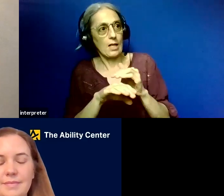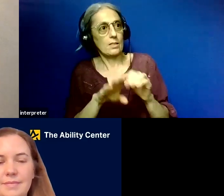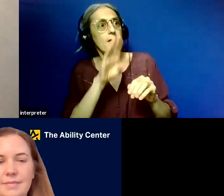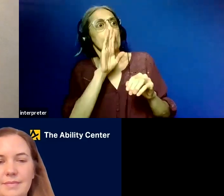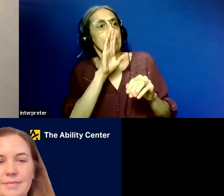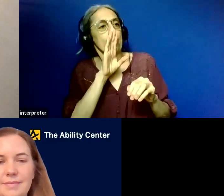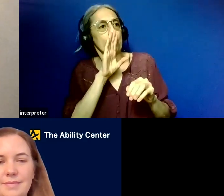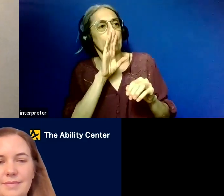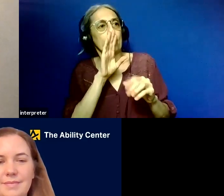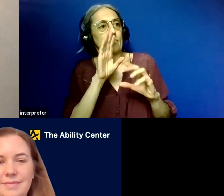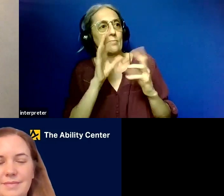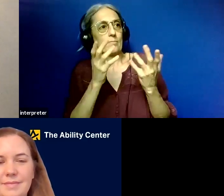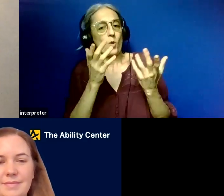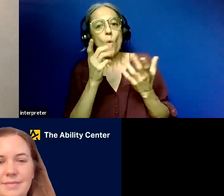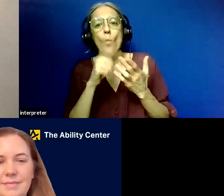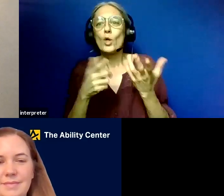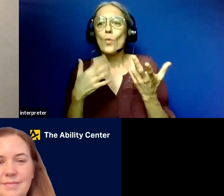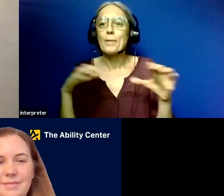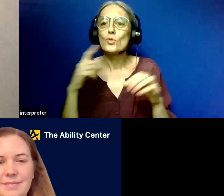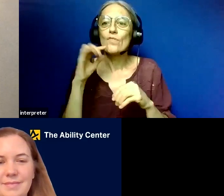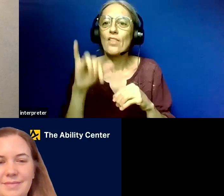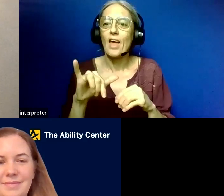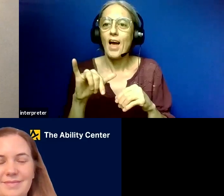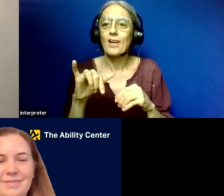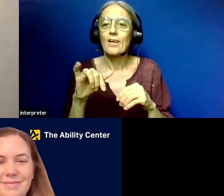in the mindset. And I think that will make a lot of difference.